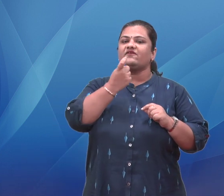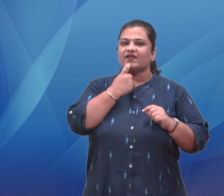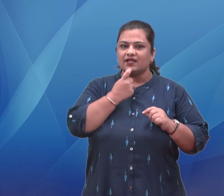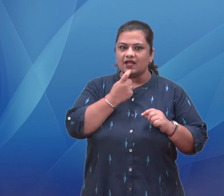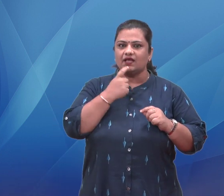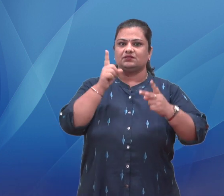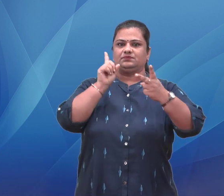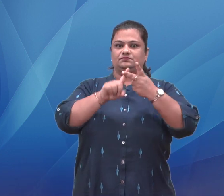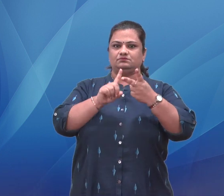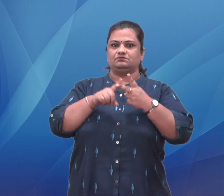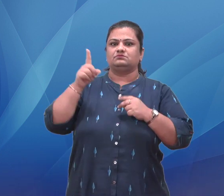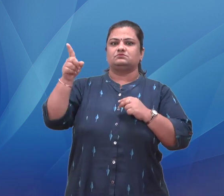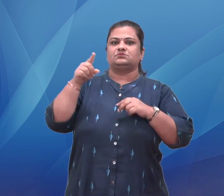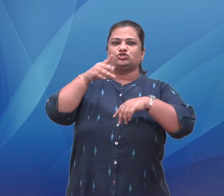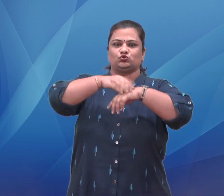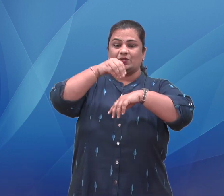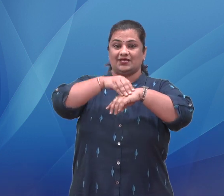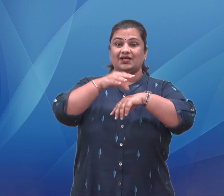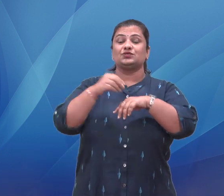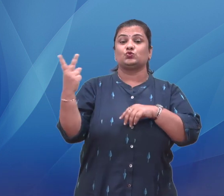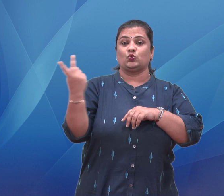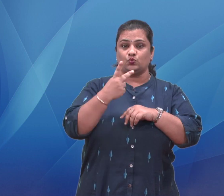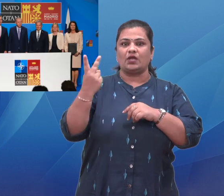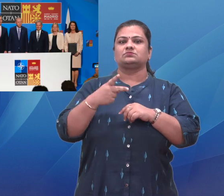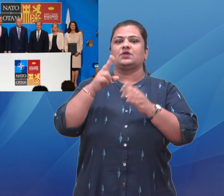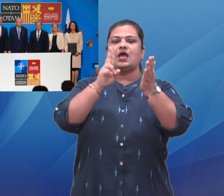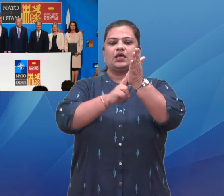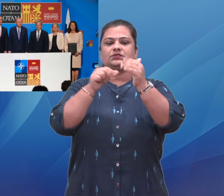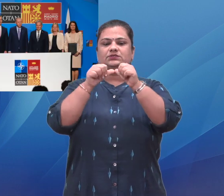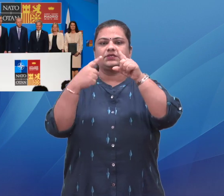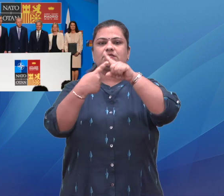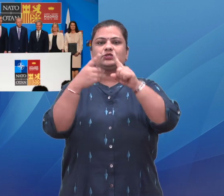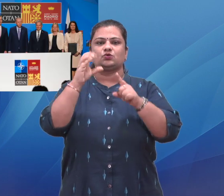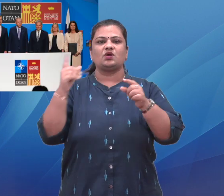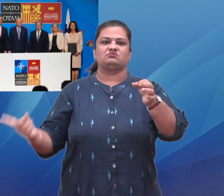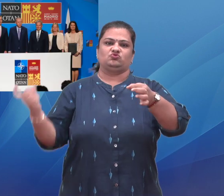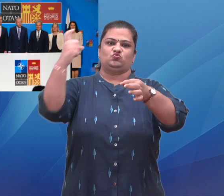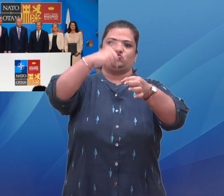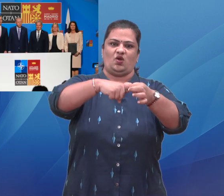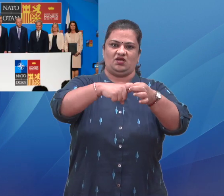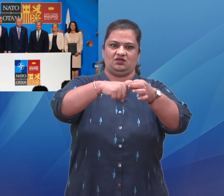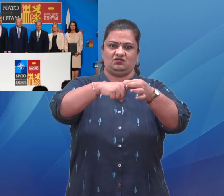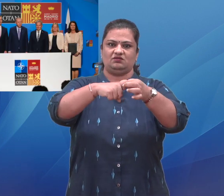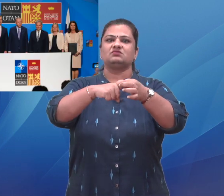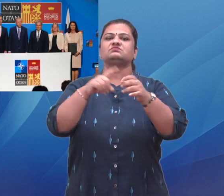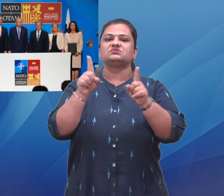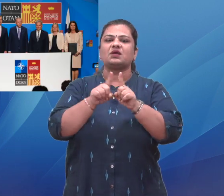NATO's 30 allies signed an accession protocol for Finland and Sweden to allow them join the nuclear